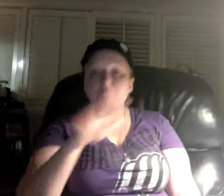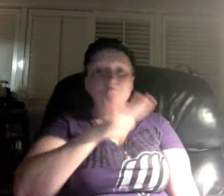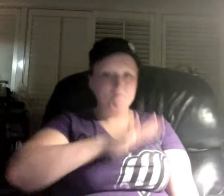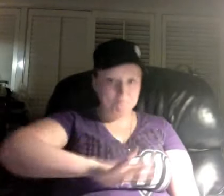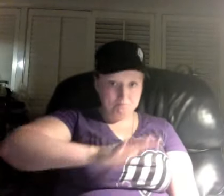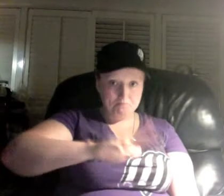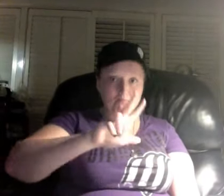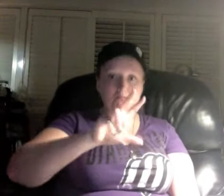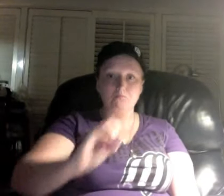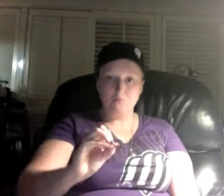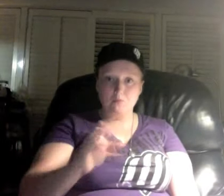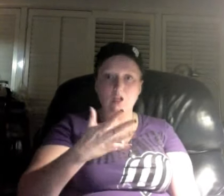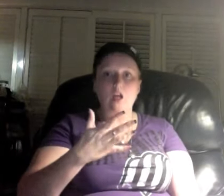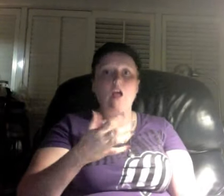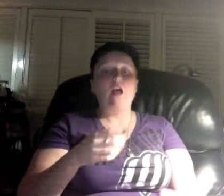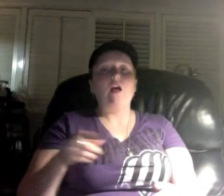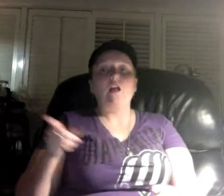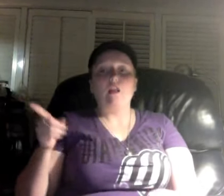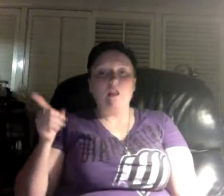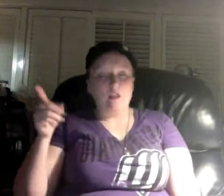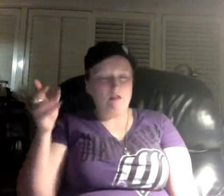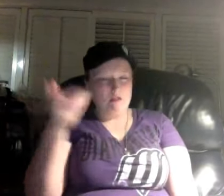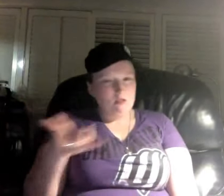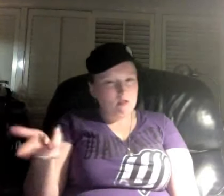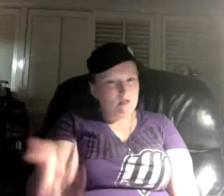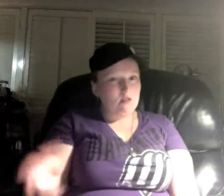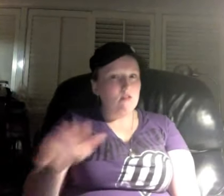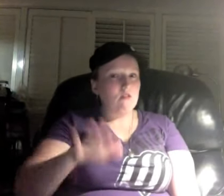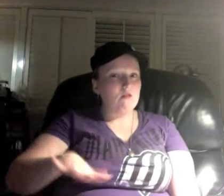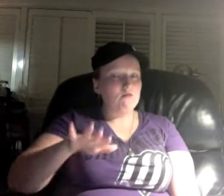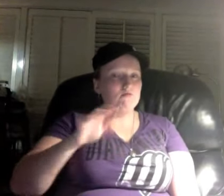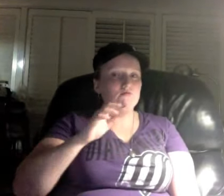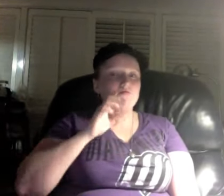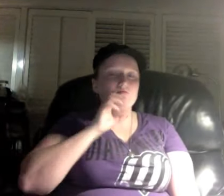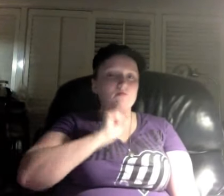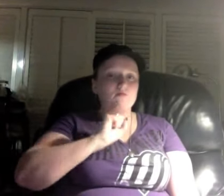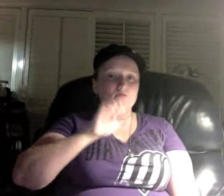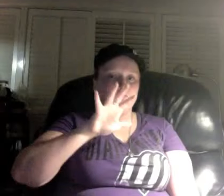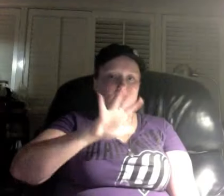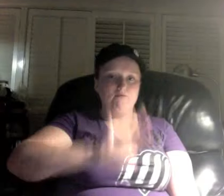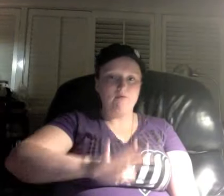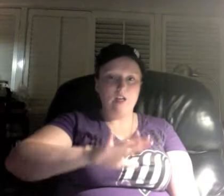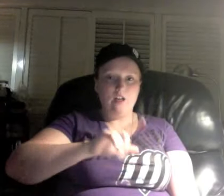So then we go out the door, and then I have the key, so I make sure I unlock the door, and the kids go in.